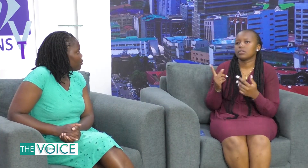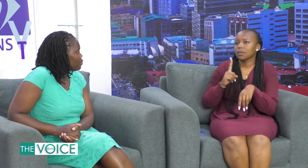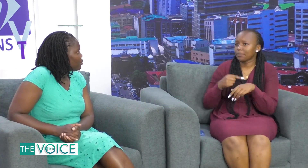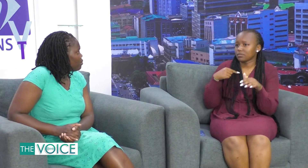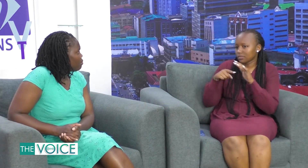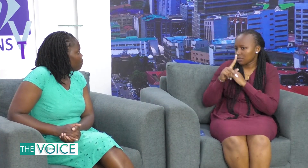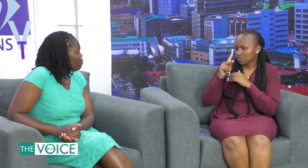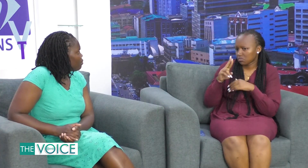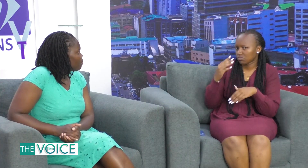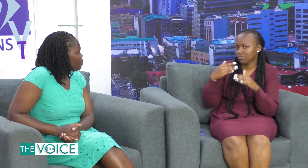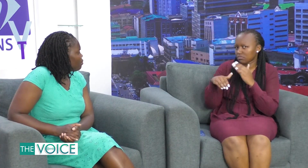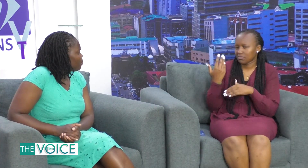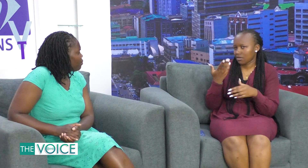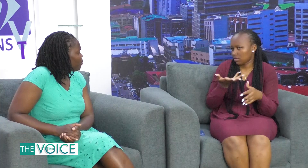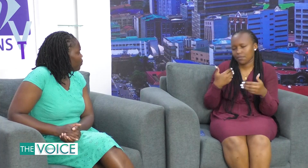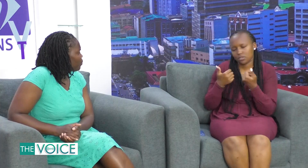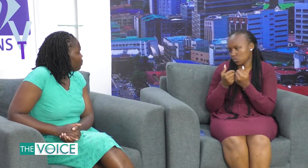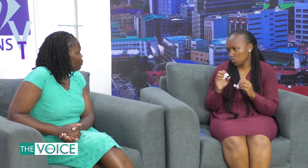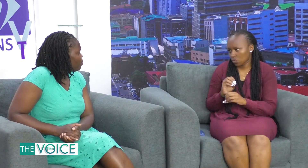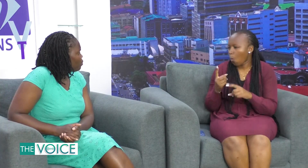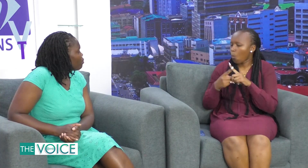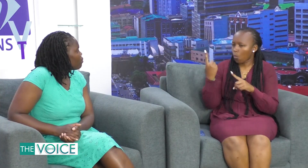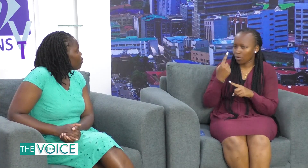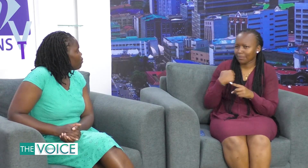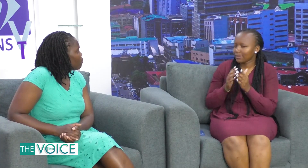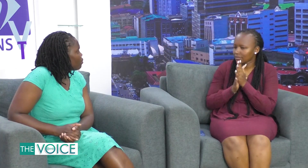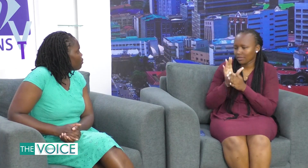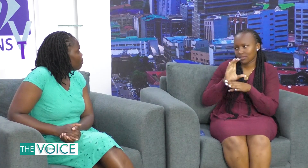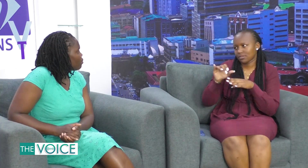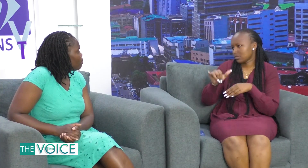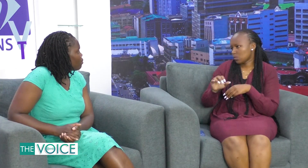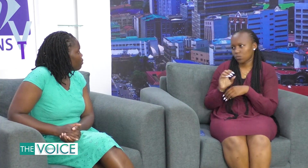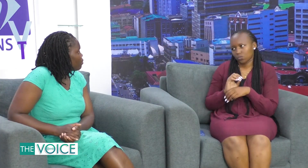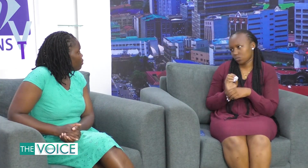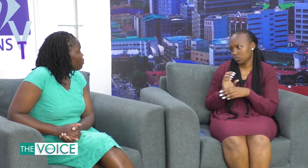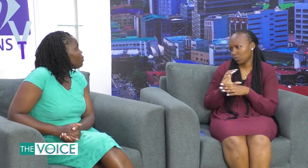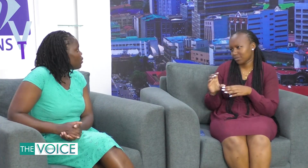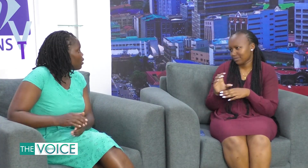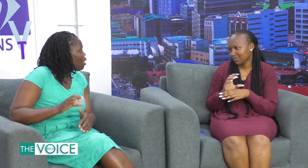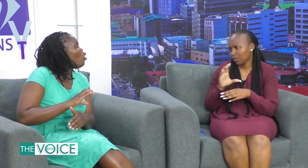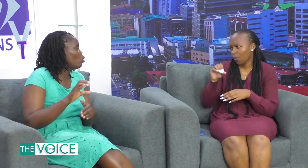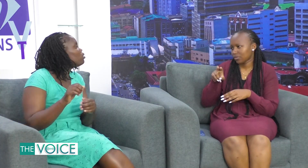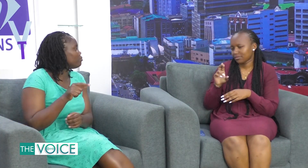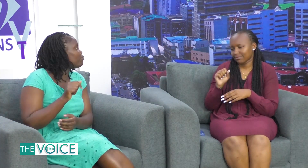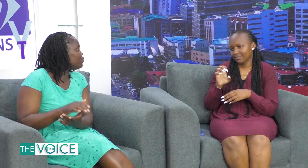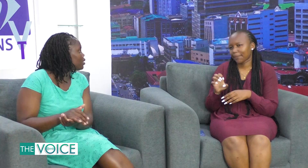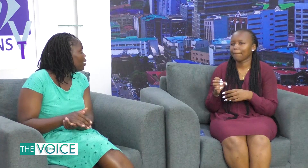KU. So when I went to KU, I didn't have challenges, but the problem was the course was